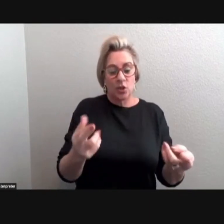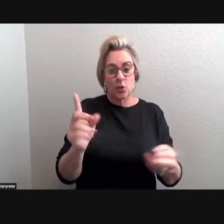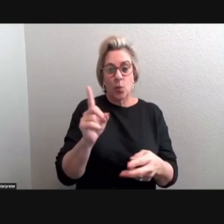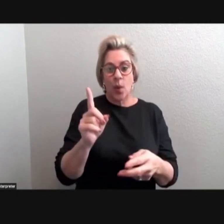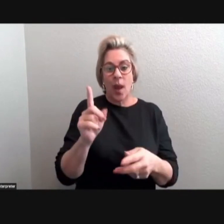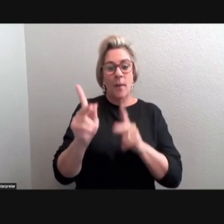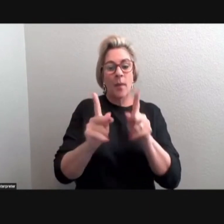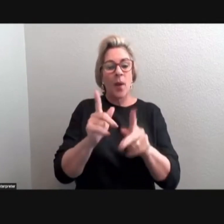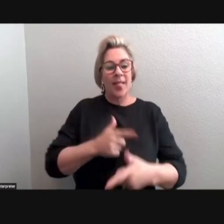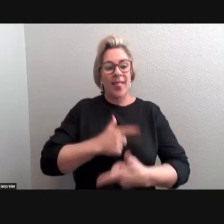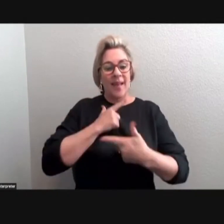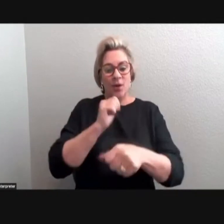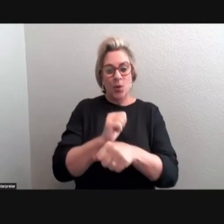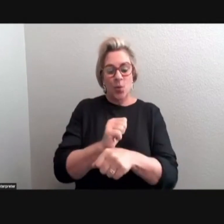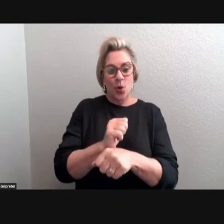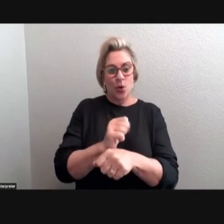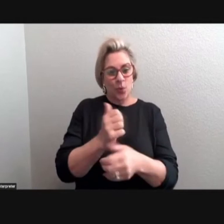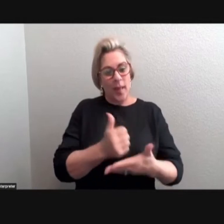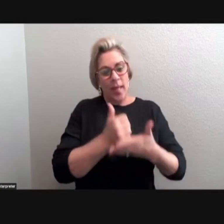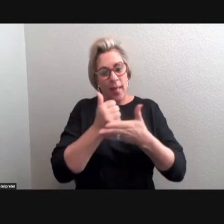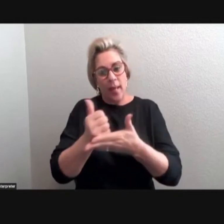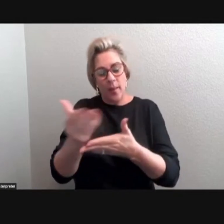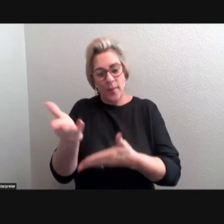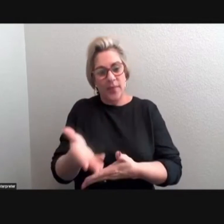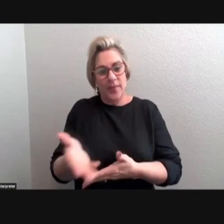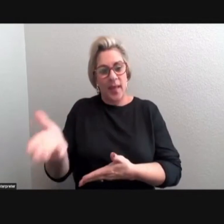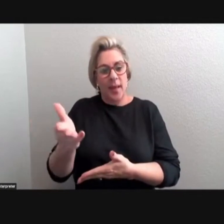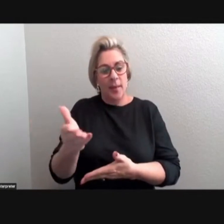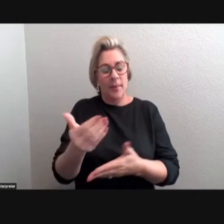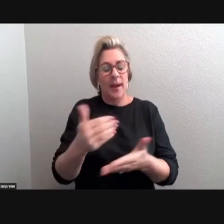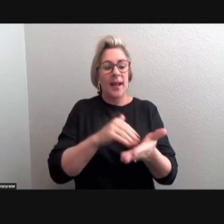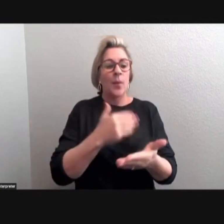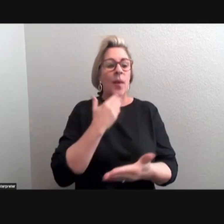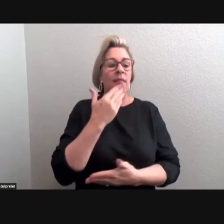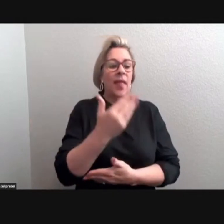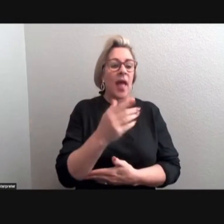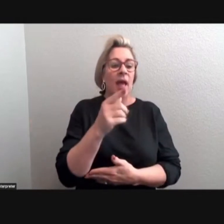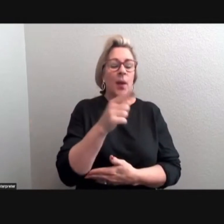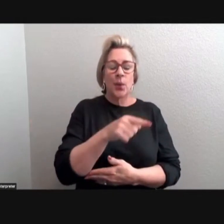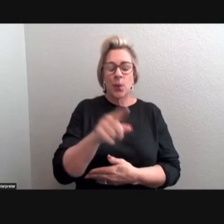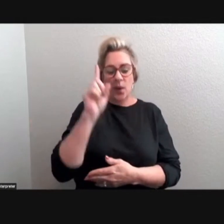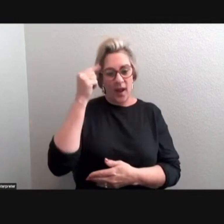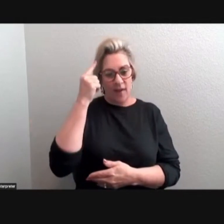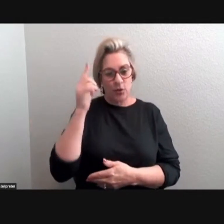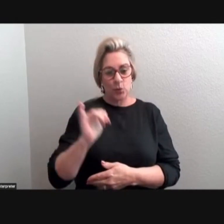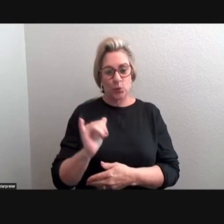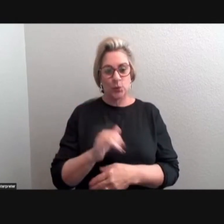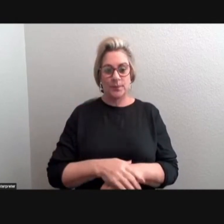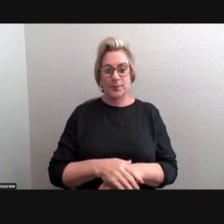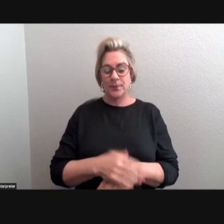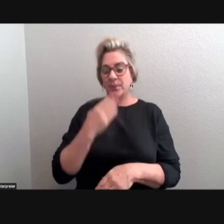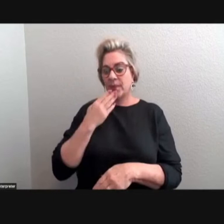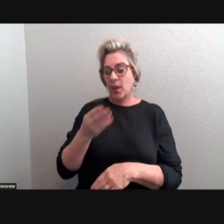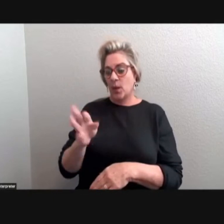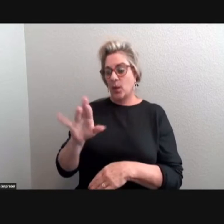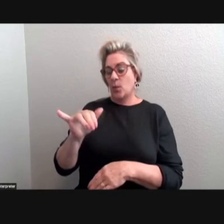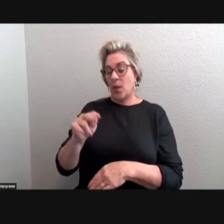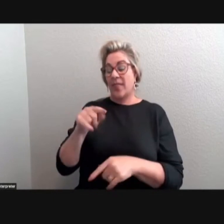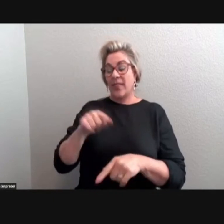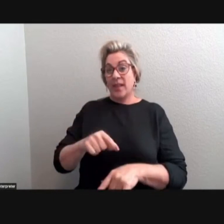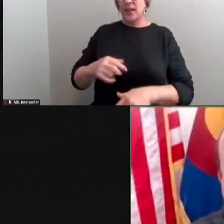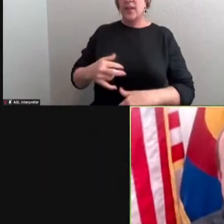work. And we thank you again for all your leadership in this effort, Governor. Thank you. Thank you, Brian. You know, this fire